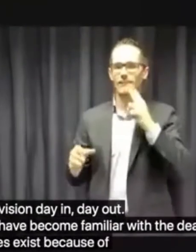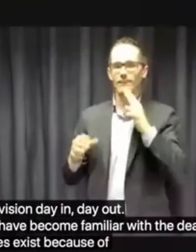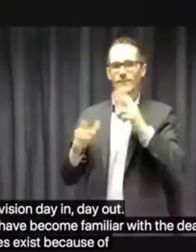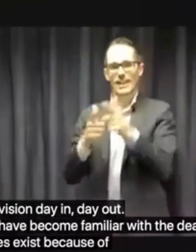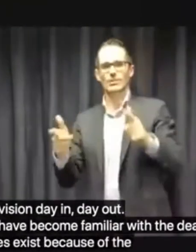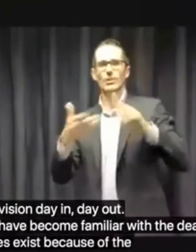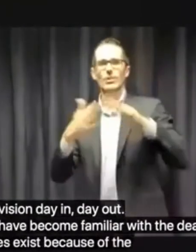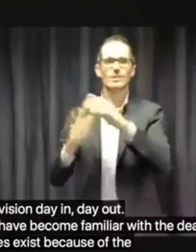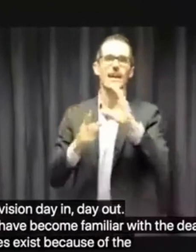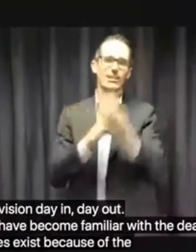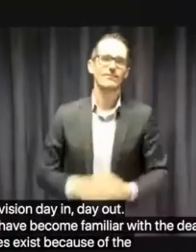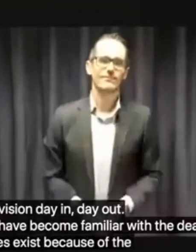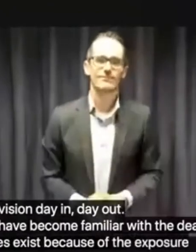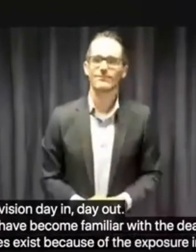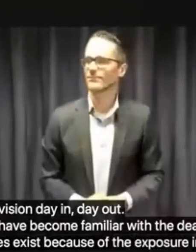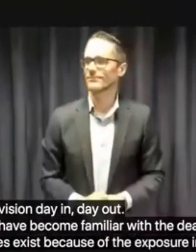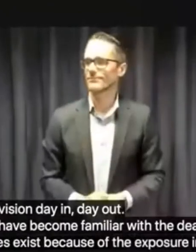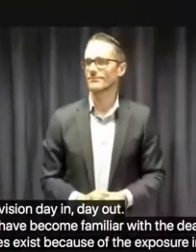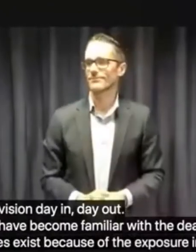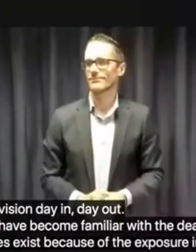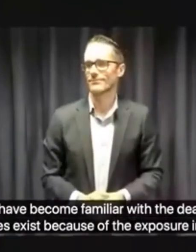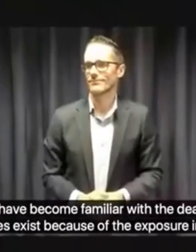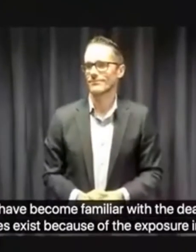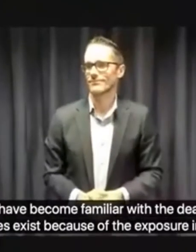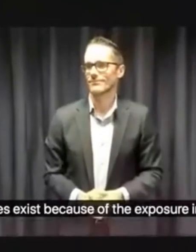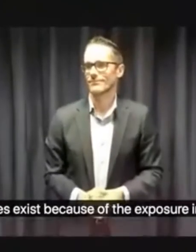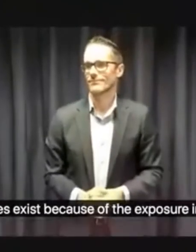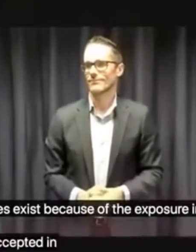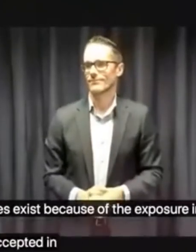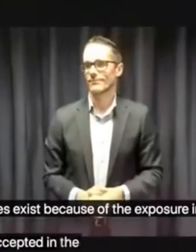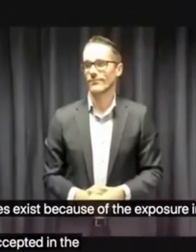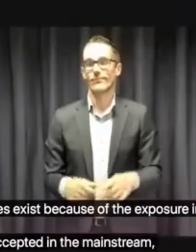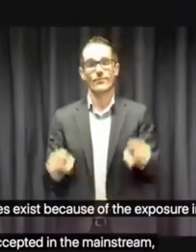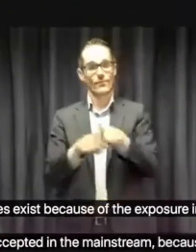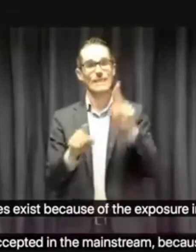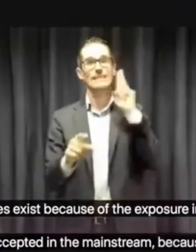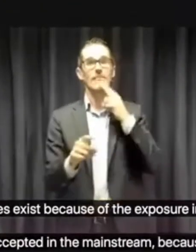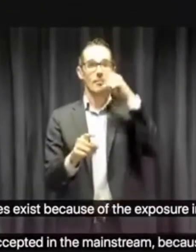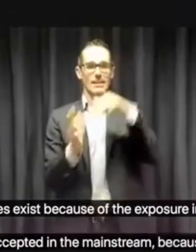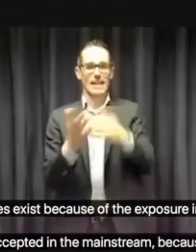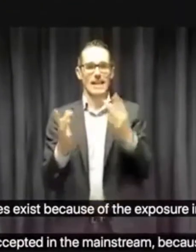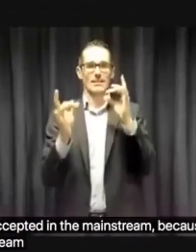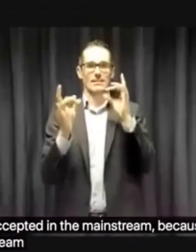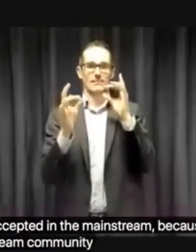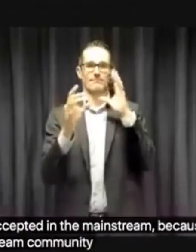because the mainstream community is much more aware about community language and culture.